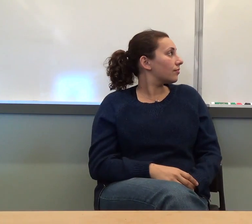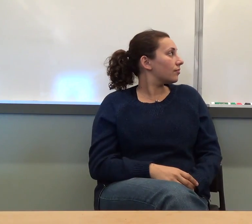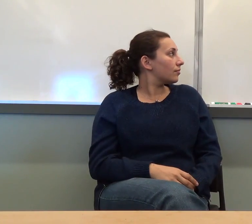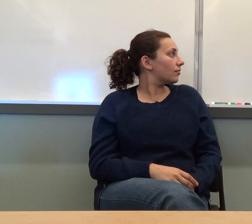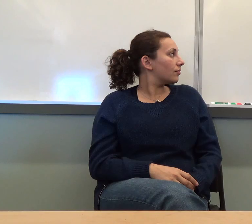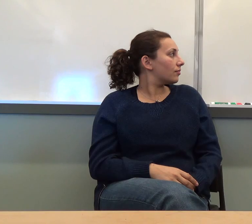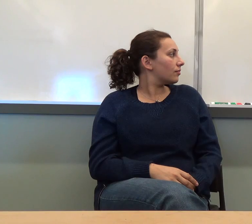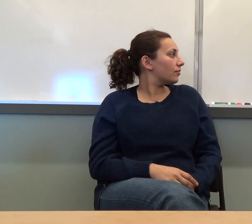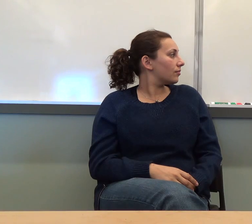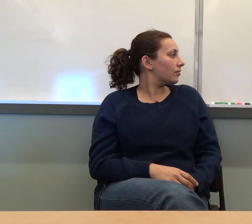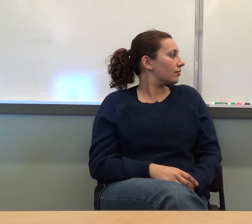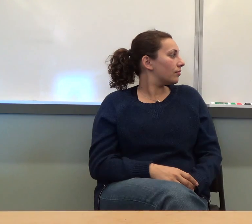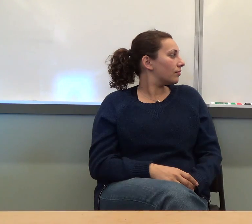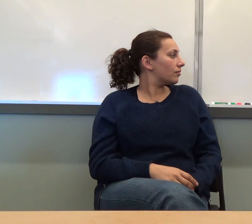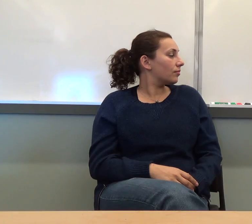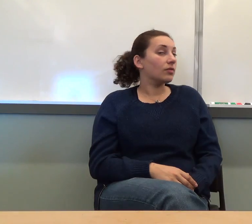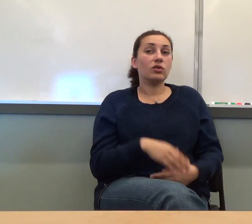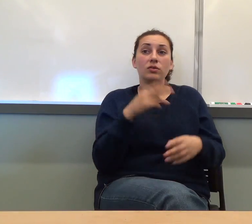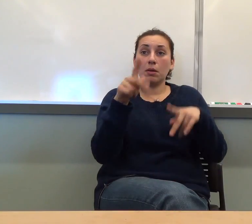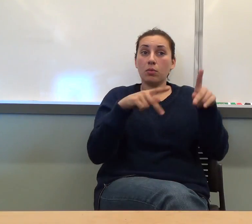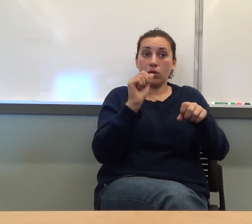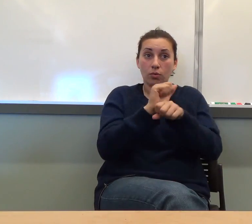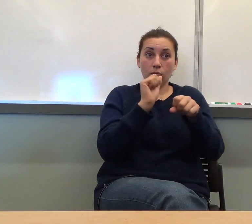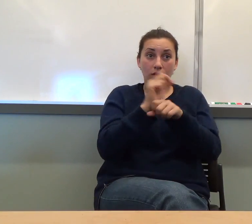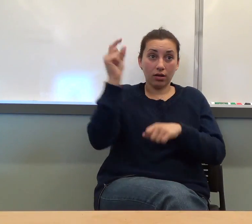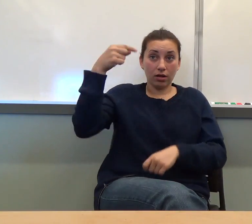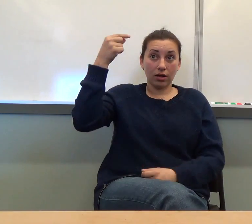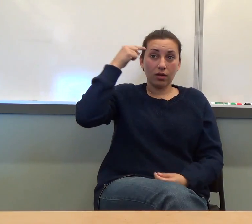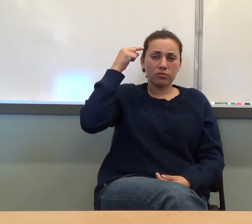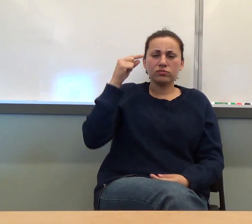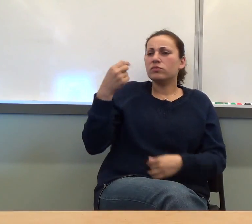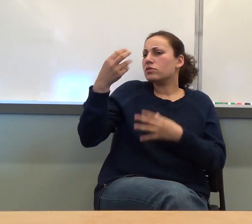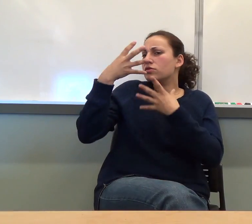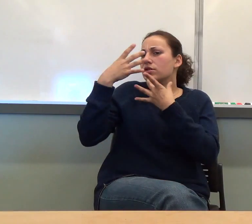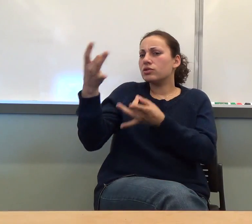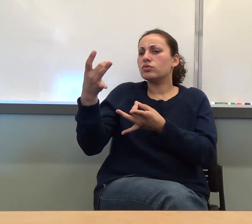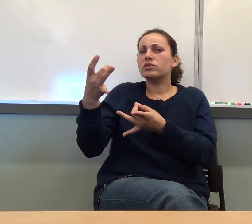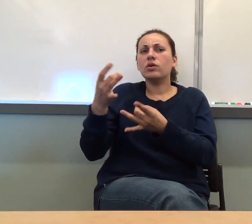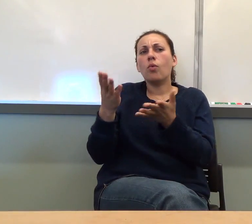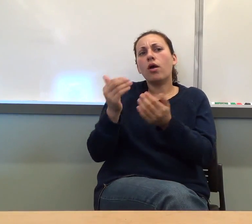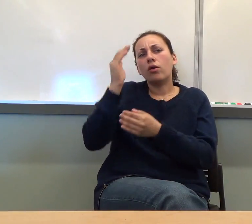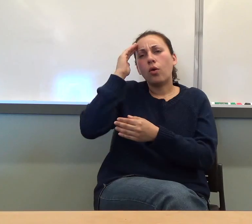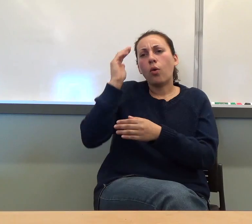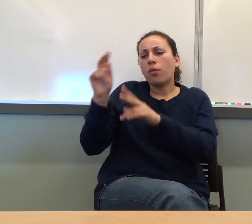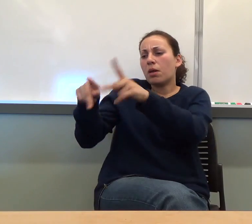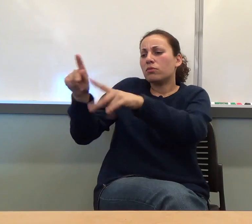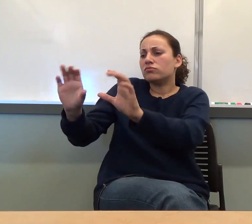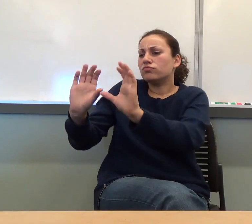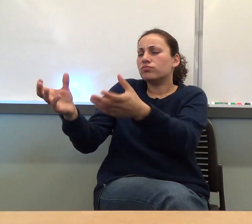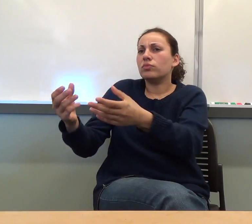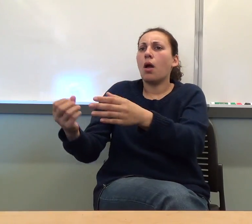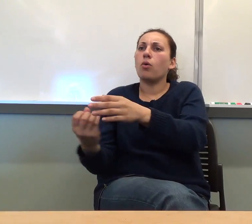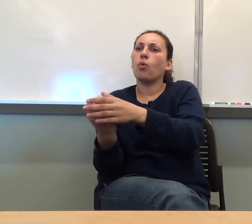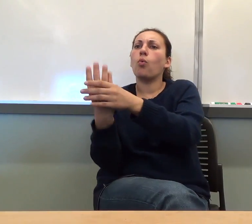There are people, especially in the government, who are very interested in the growth of population in towns and cities and things of that